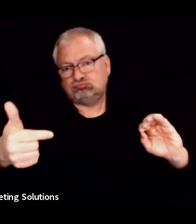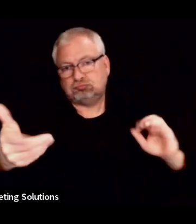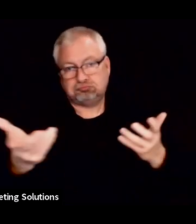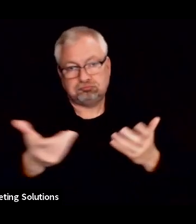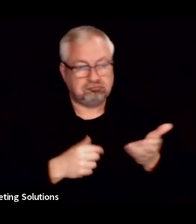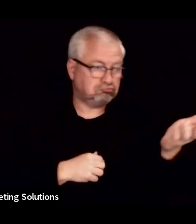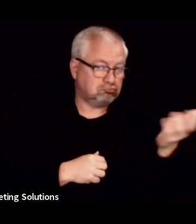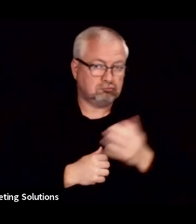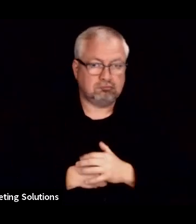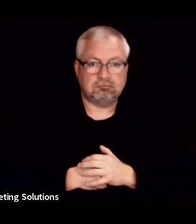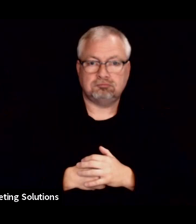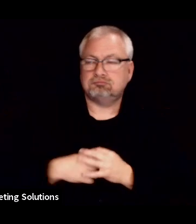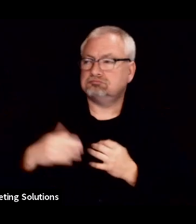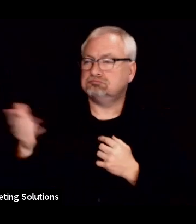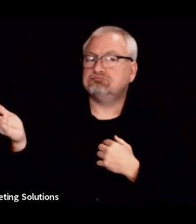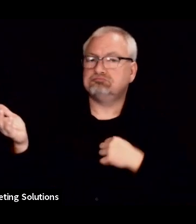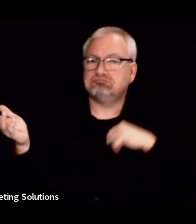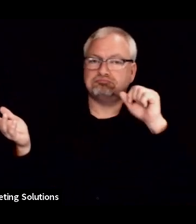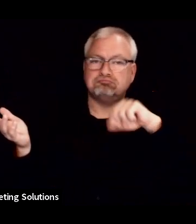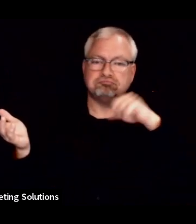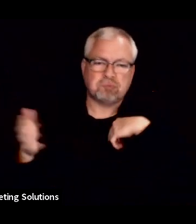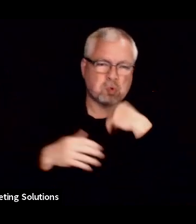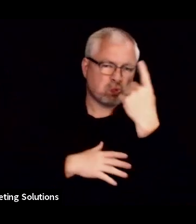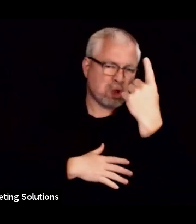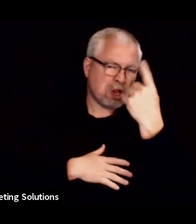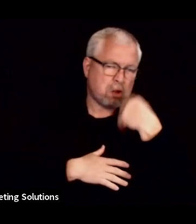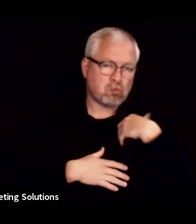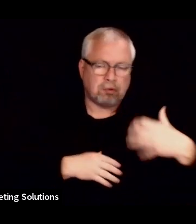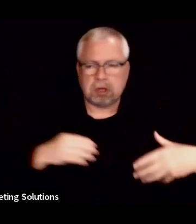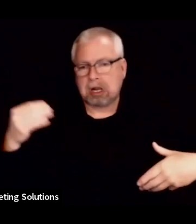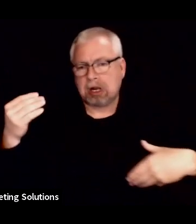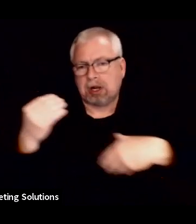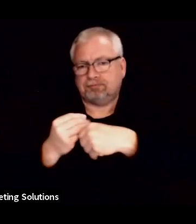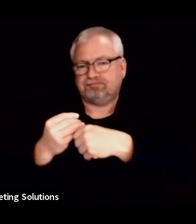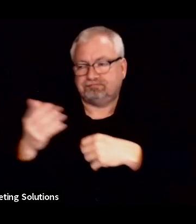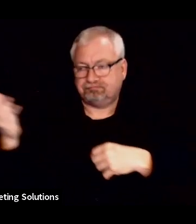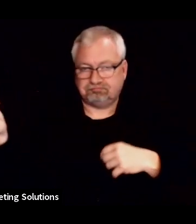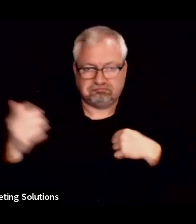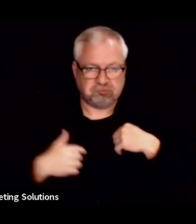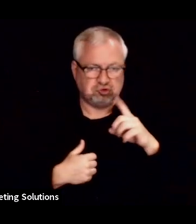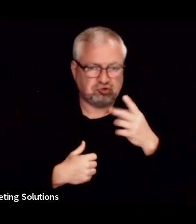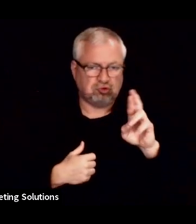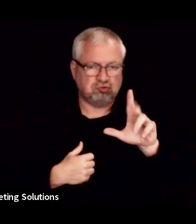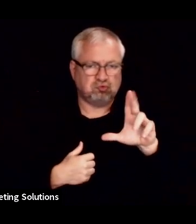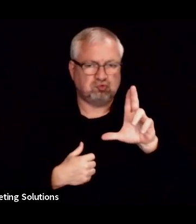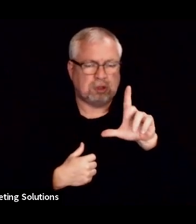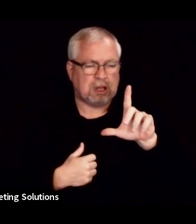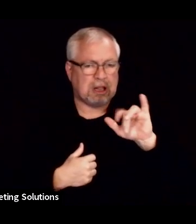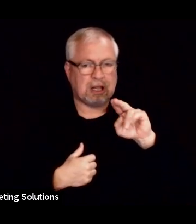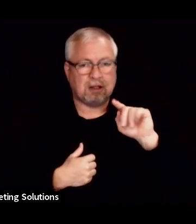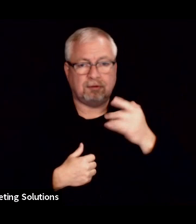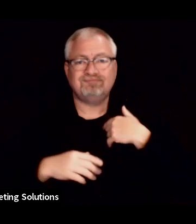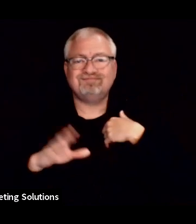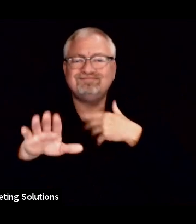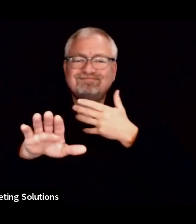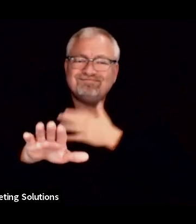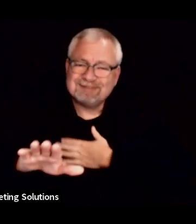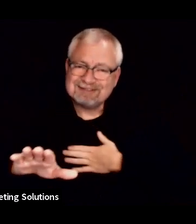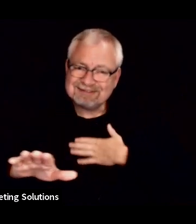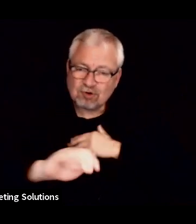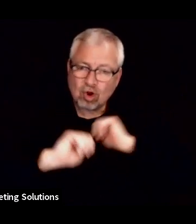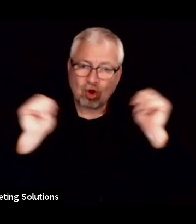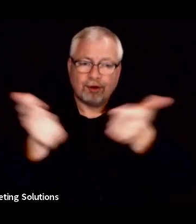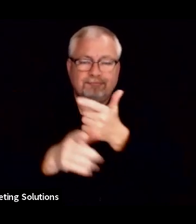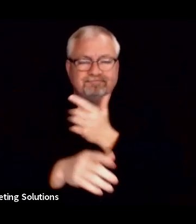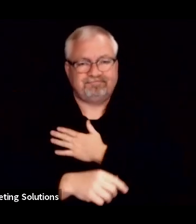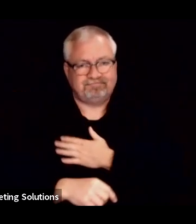add is really to ask you for your patience. As Commissioner Malcolm said, this virus is going to be